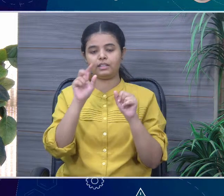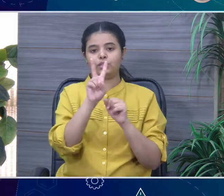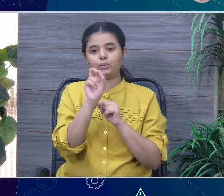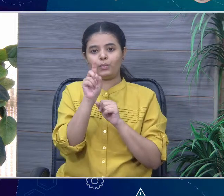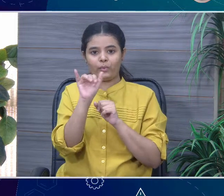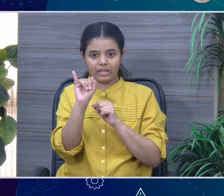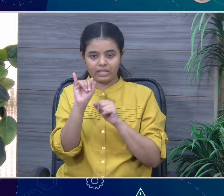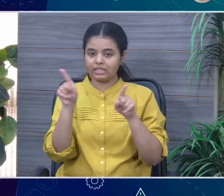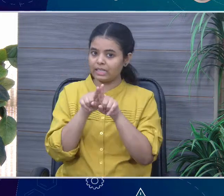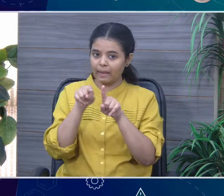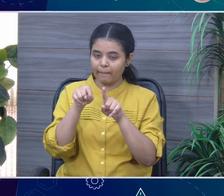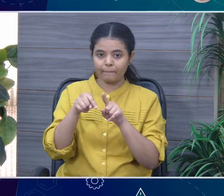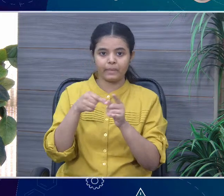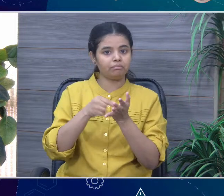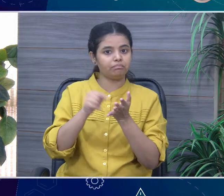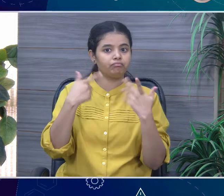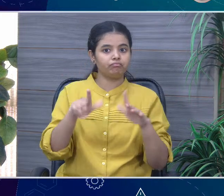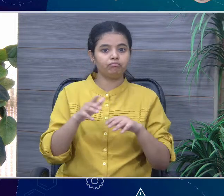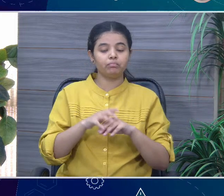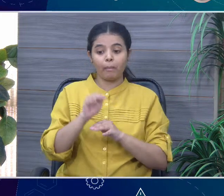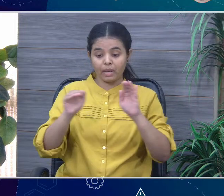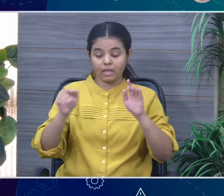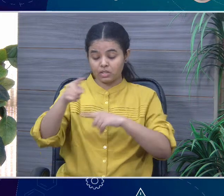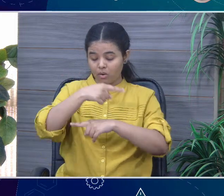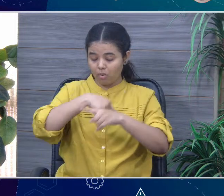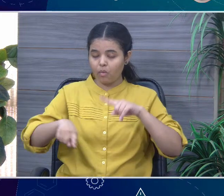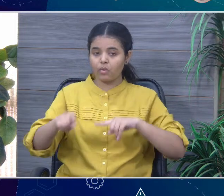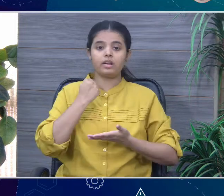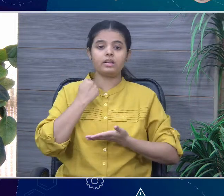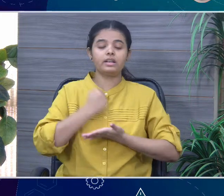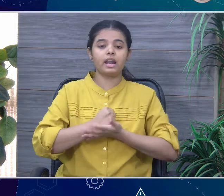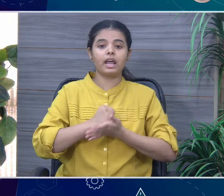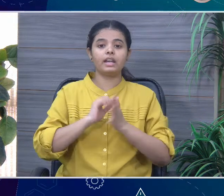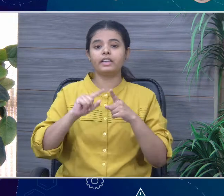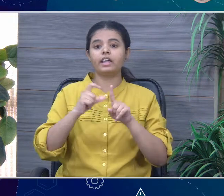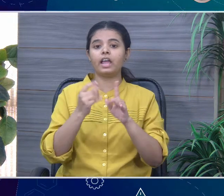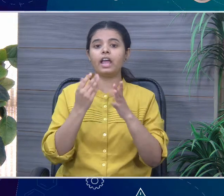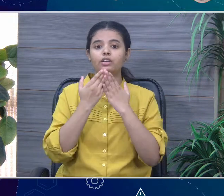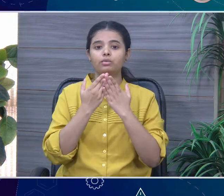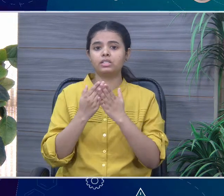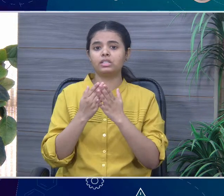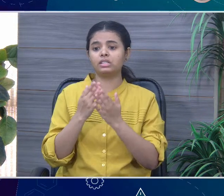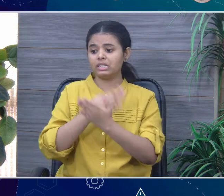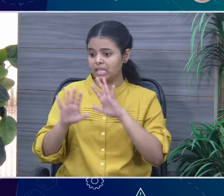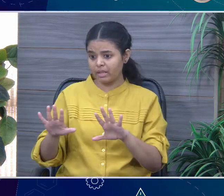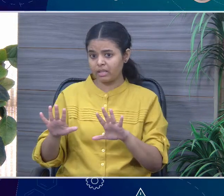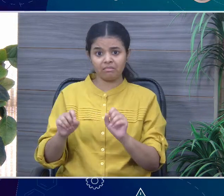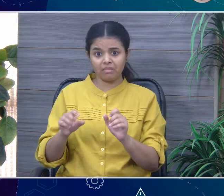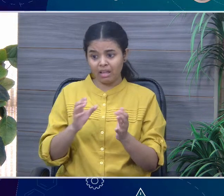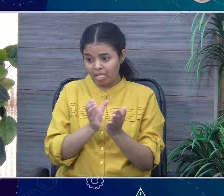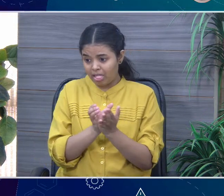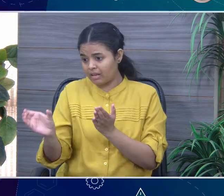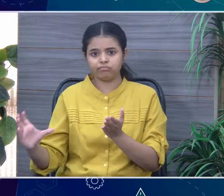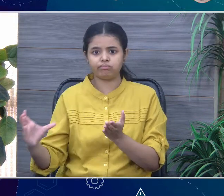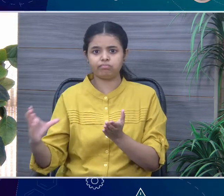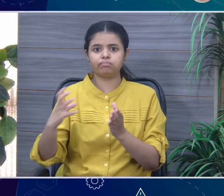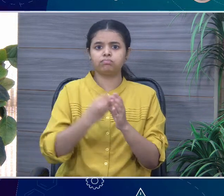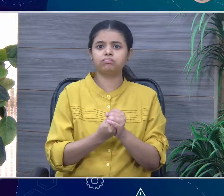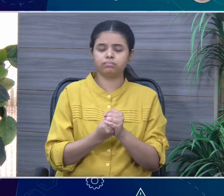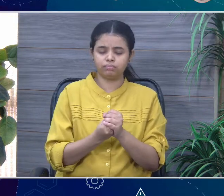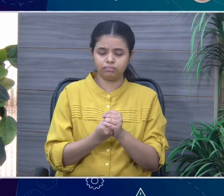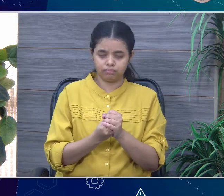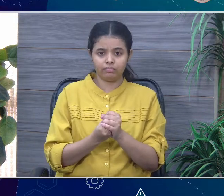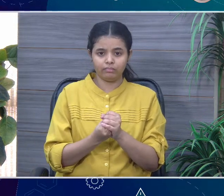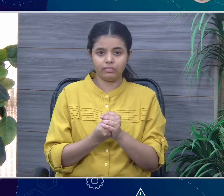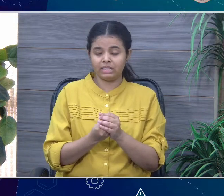the government has actually brought these children into the schools. Now this is the phase going on when these children are